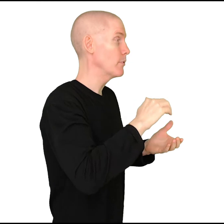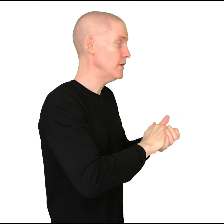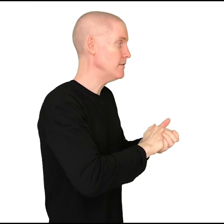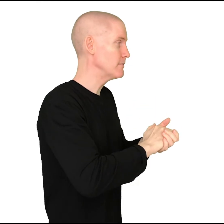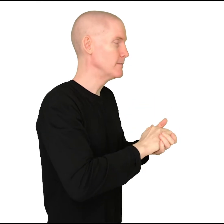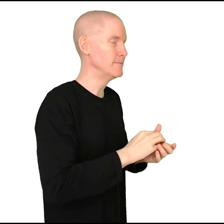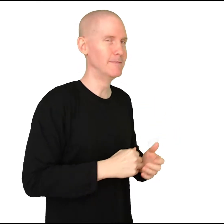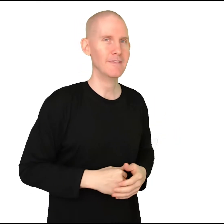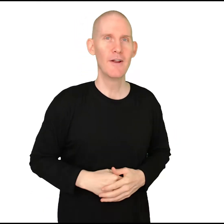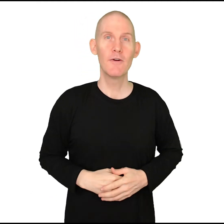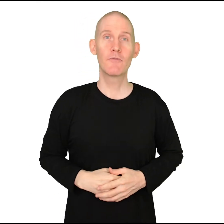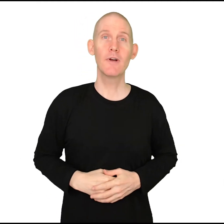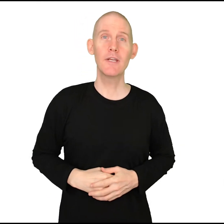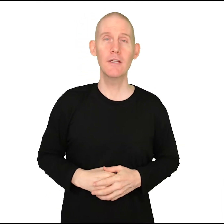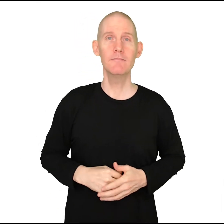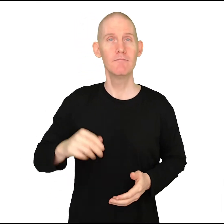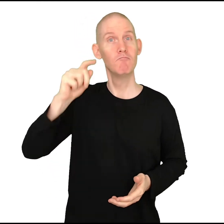believe. Front again.